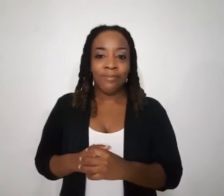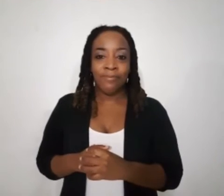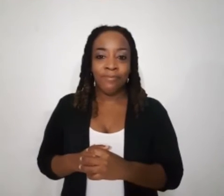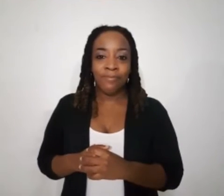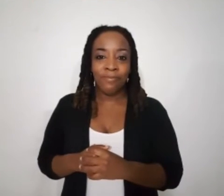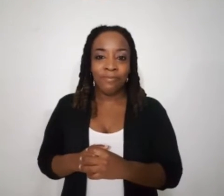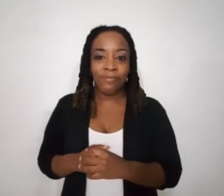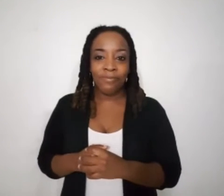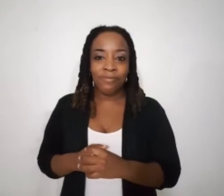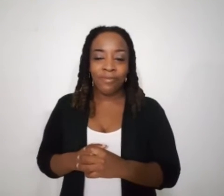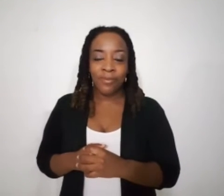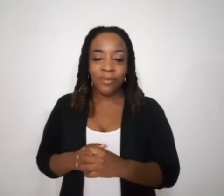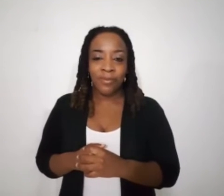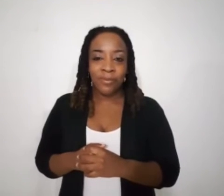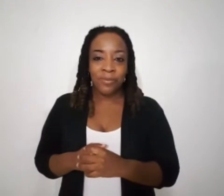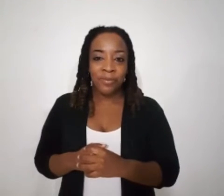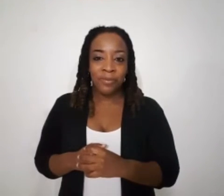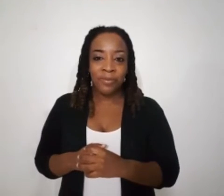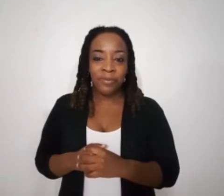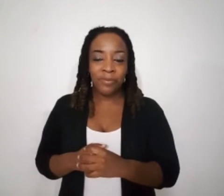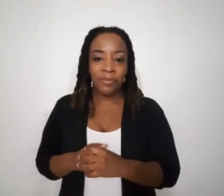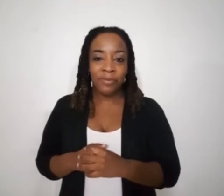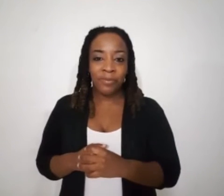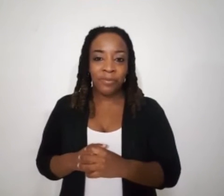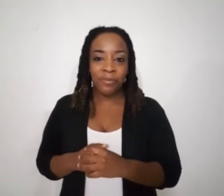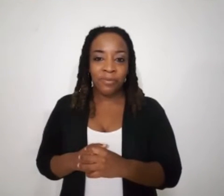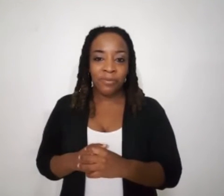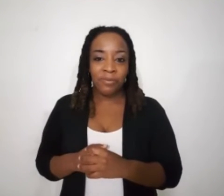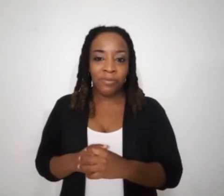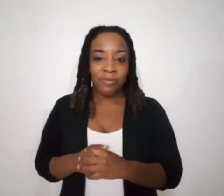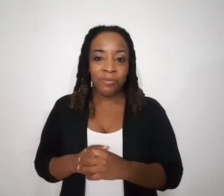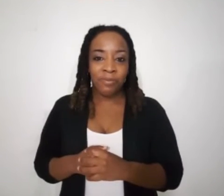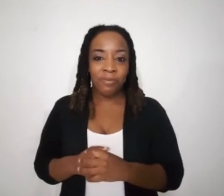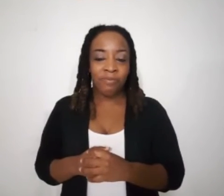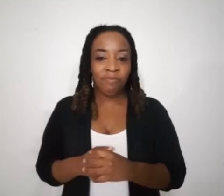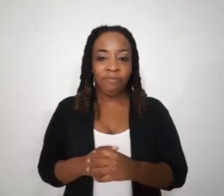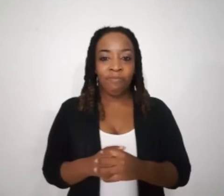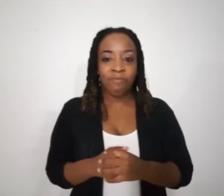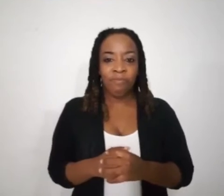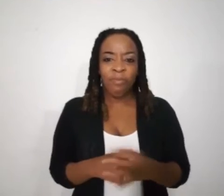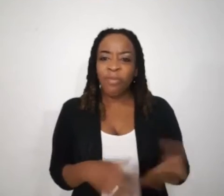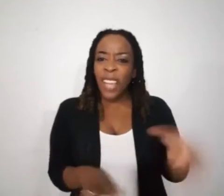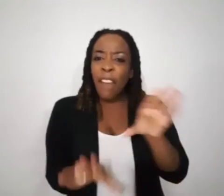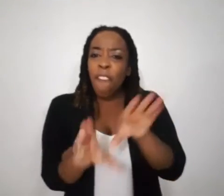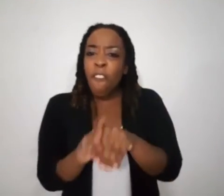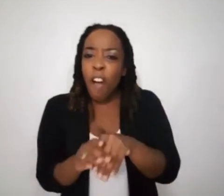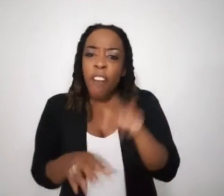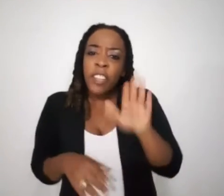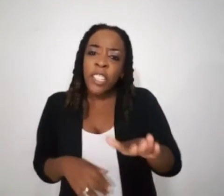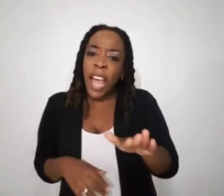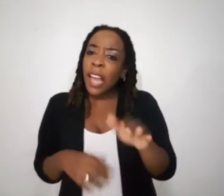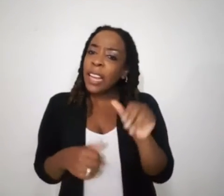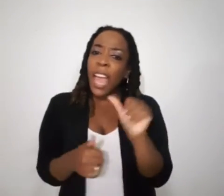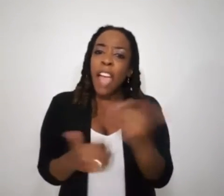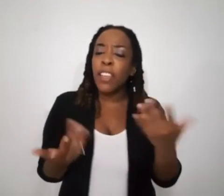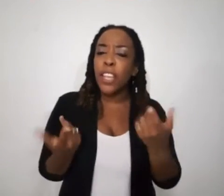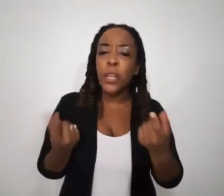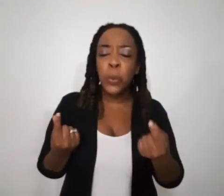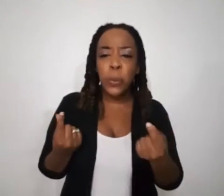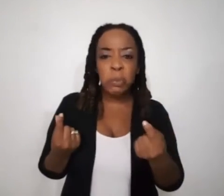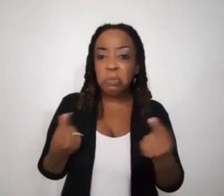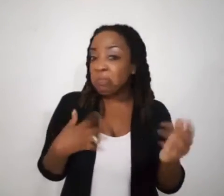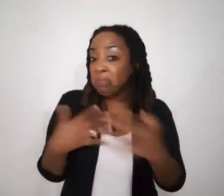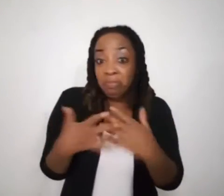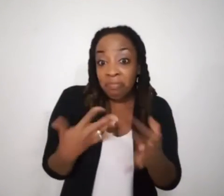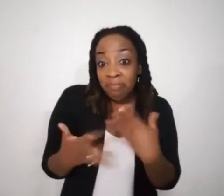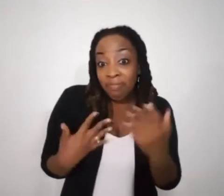you are doing. Whether you're washing the clothes, whether you are washing the dishes,